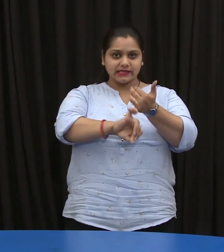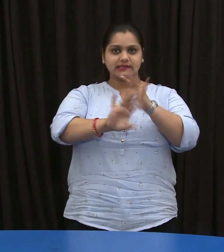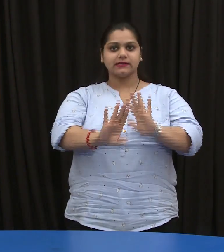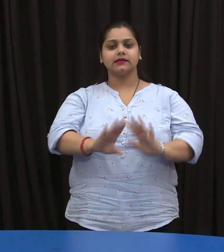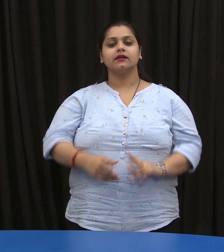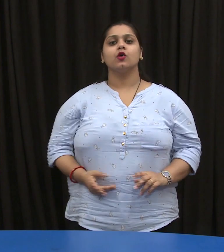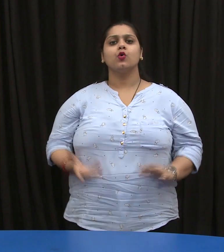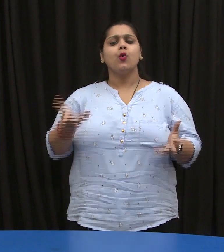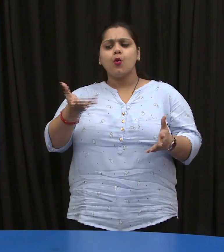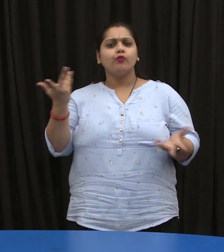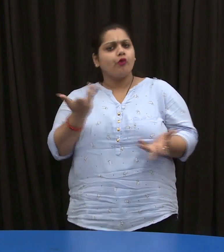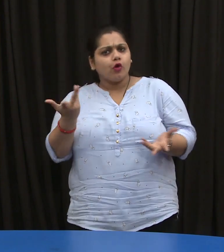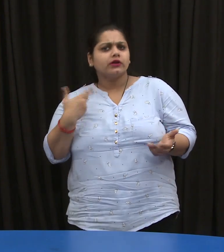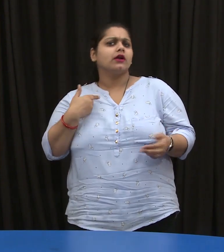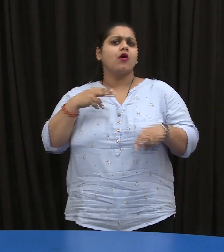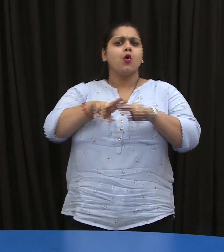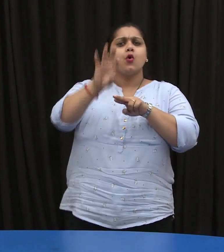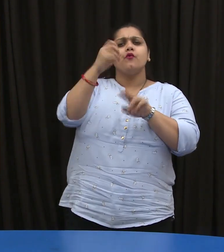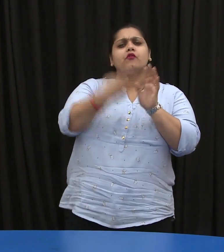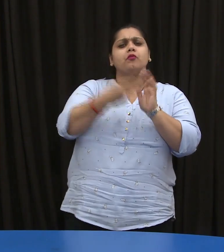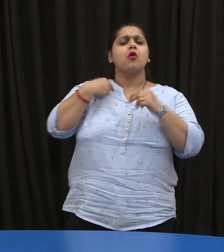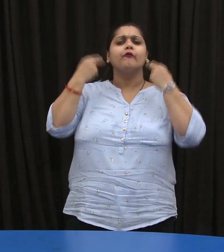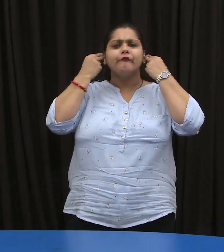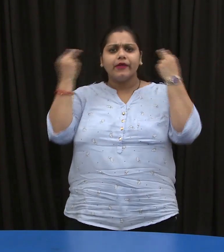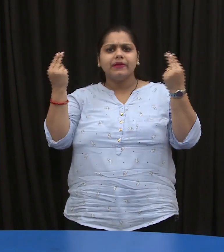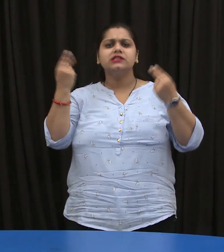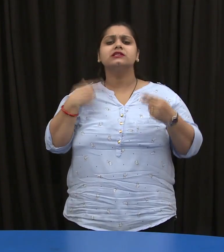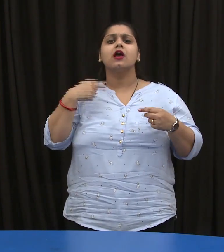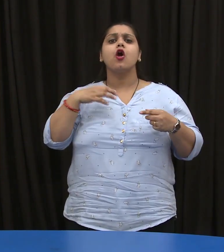which is formerly known as OS X.